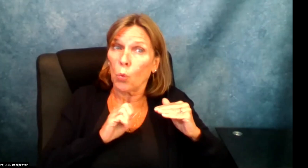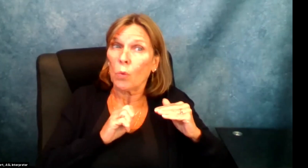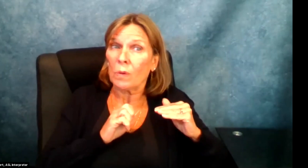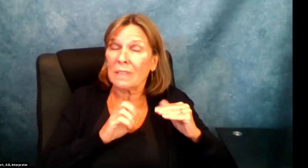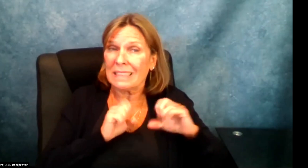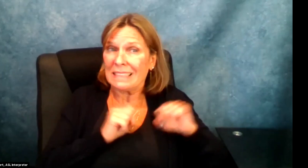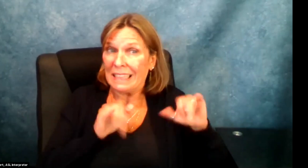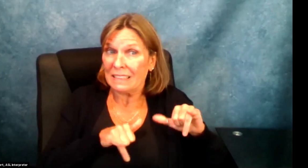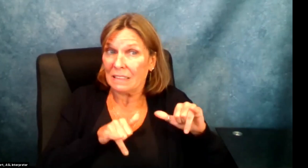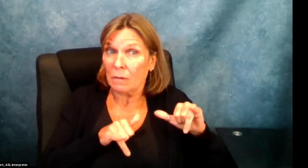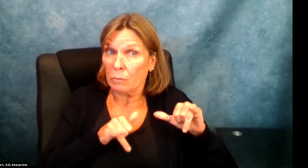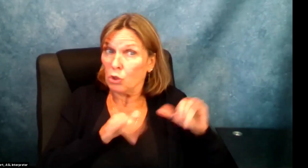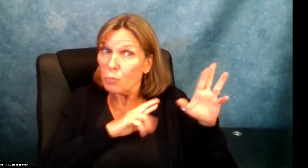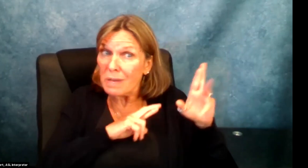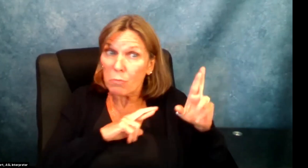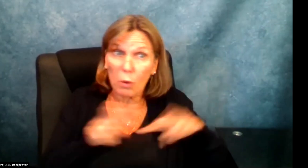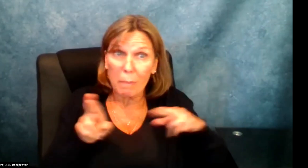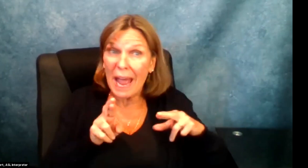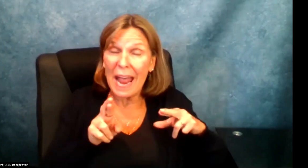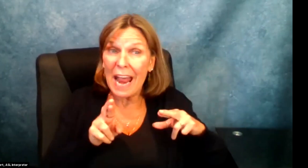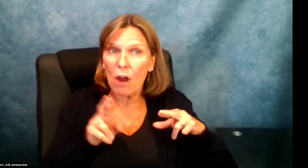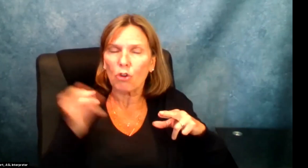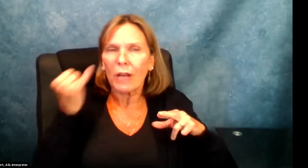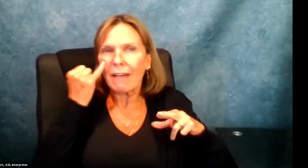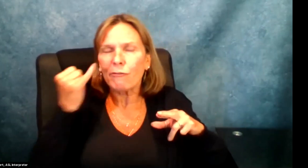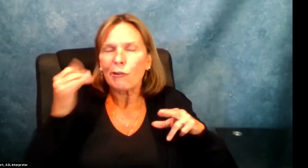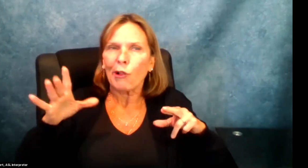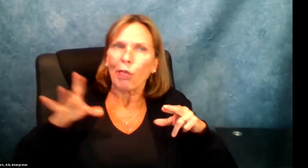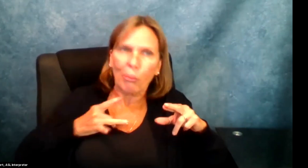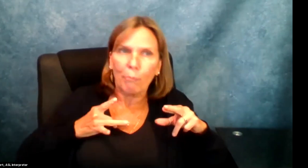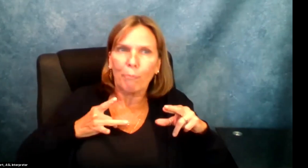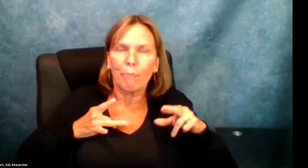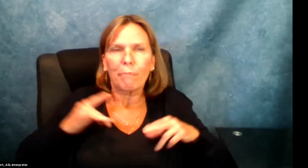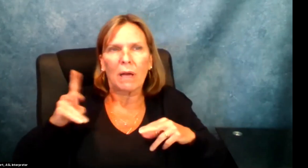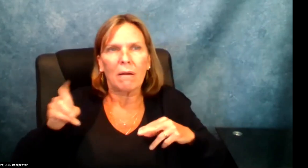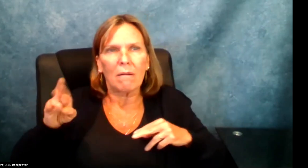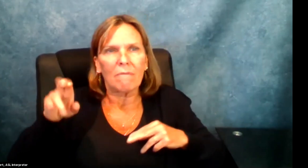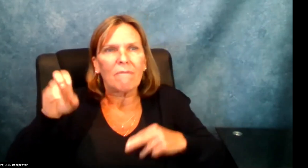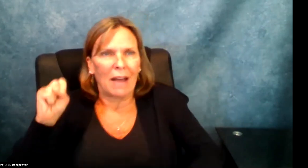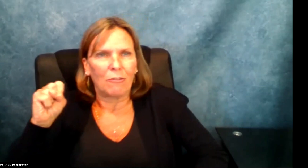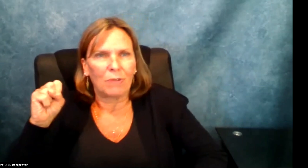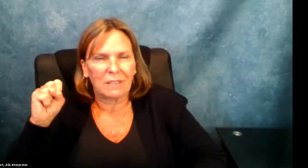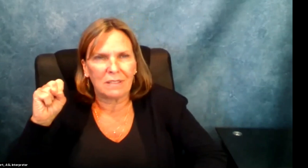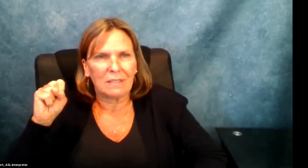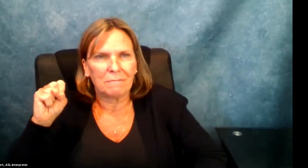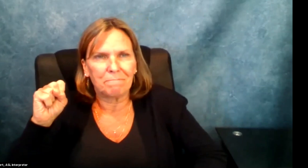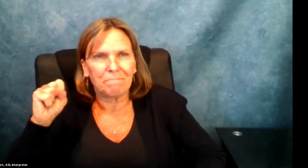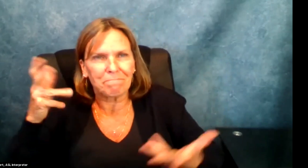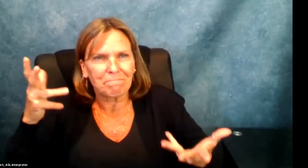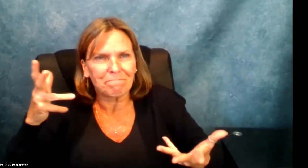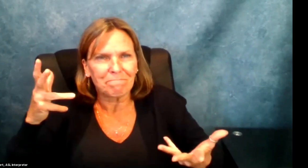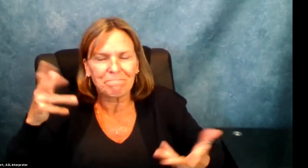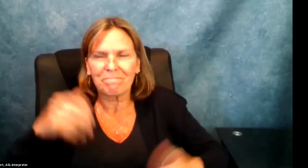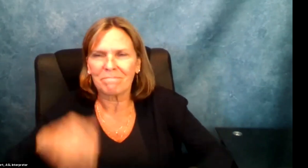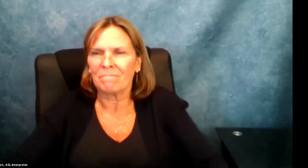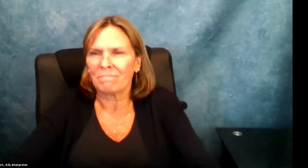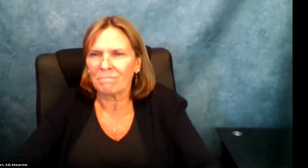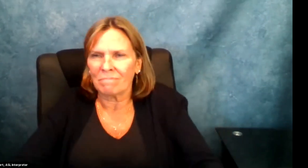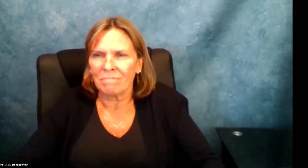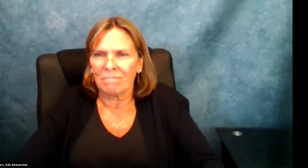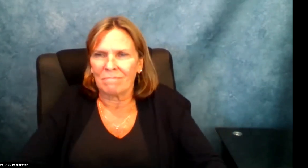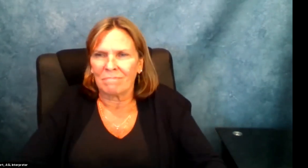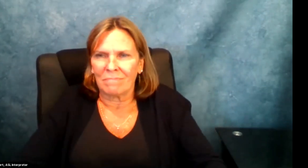an eventual exposure of the virus. So I'm gonna let